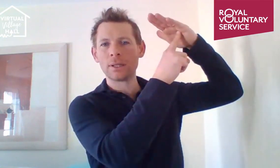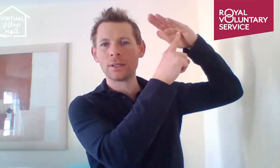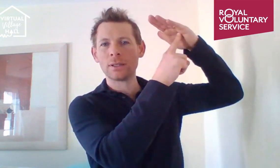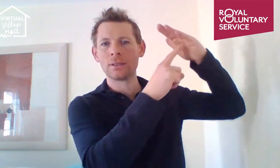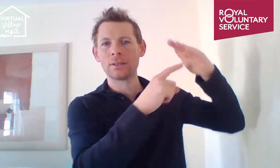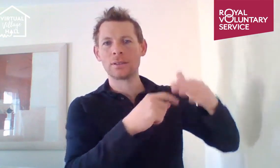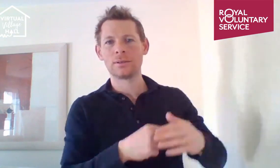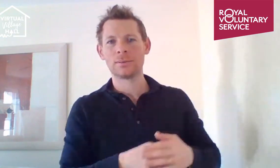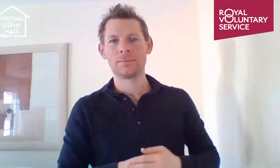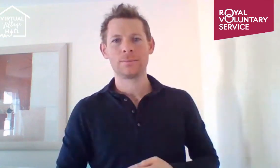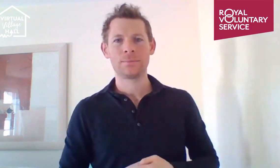Principal.